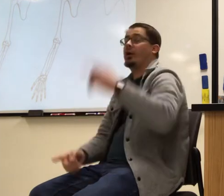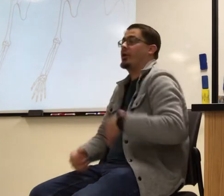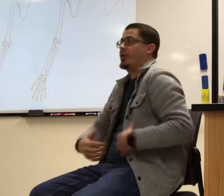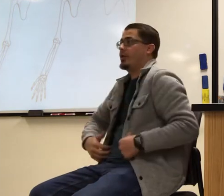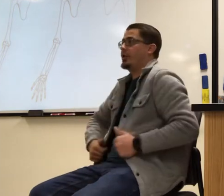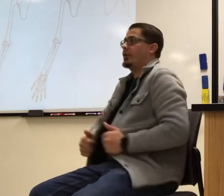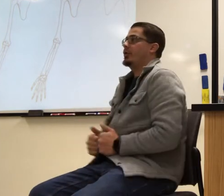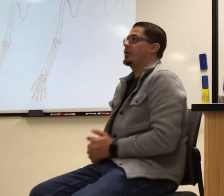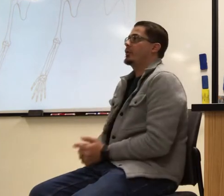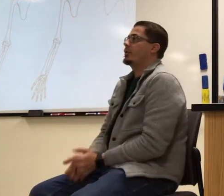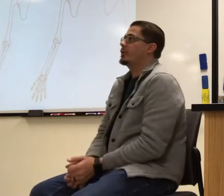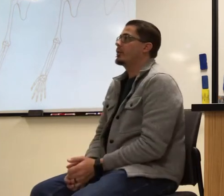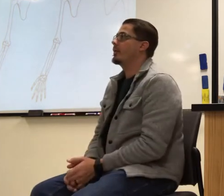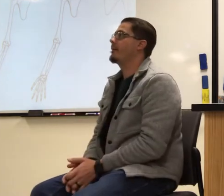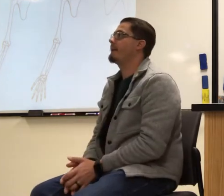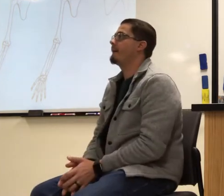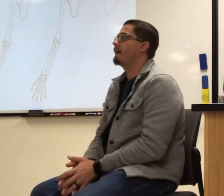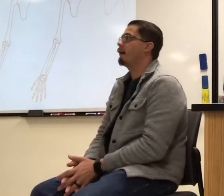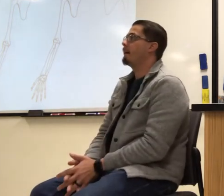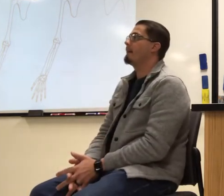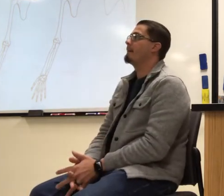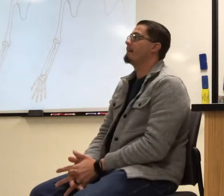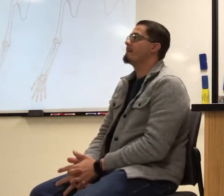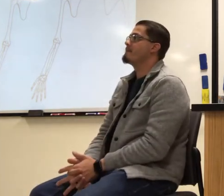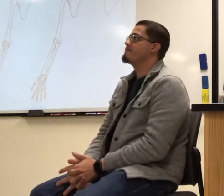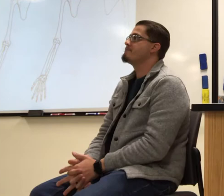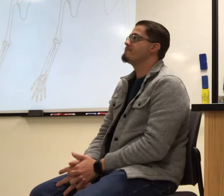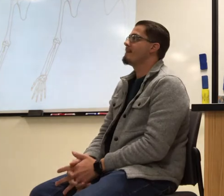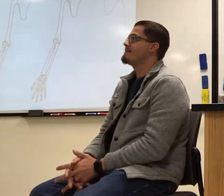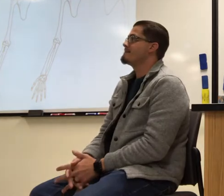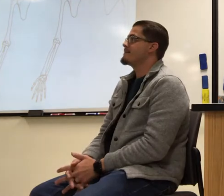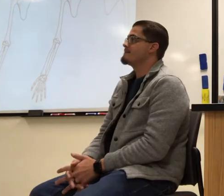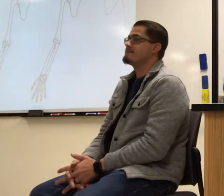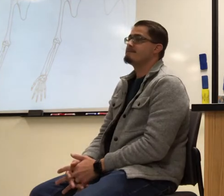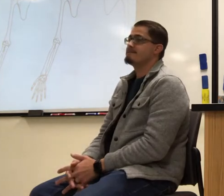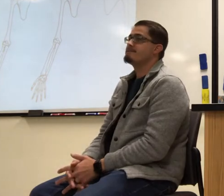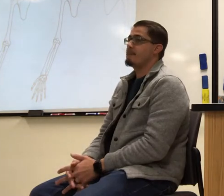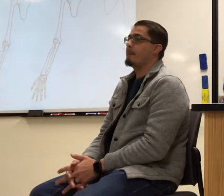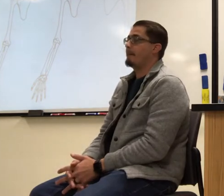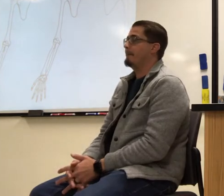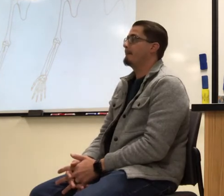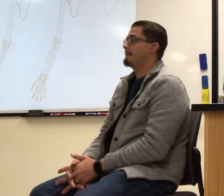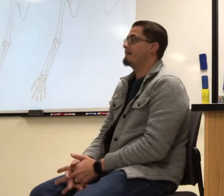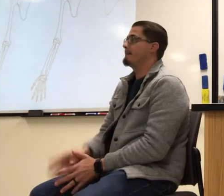here, the major flexor extensors of the forearm. However, I would also add arm.